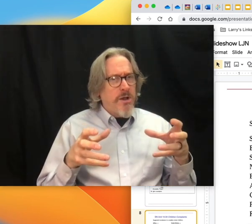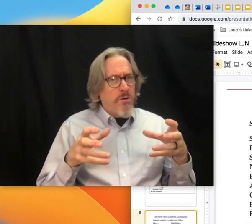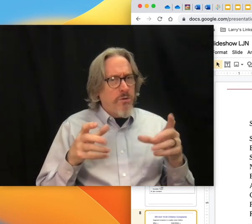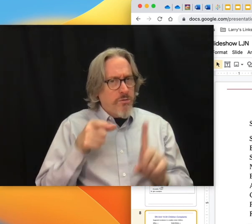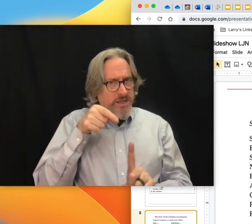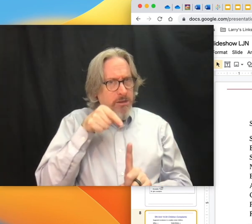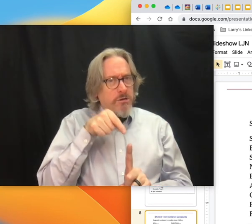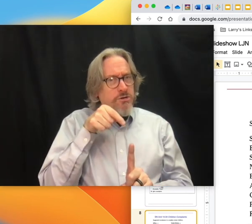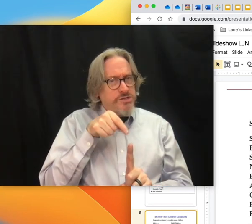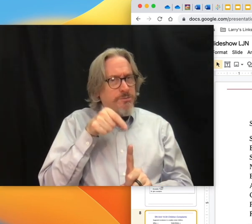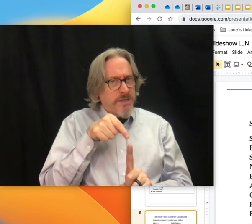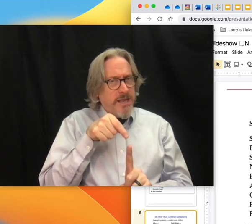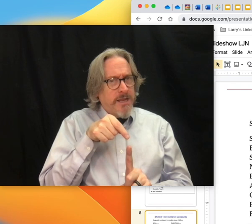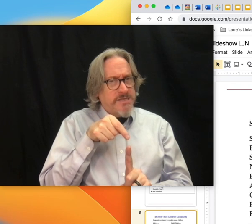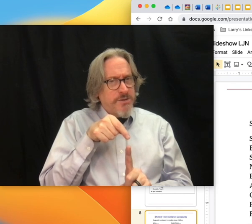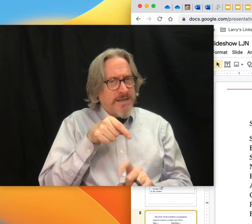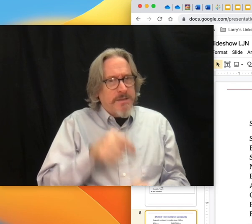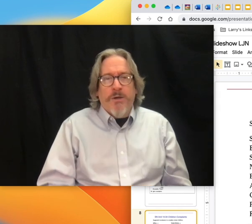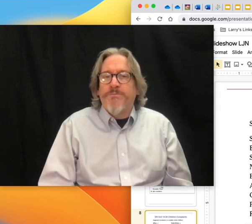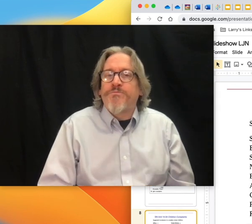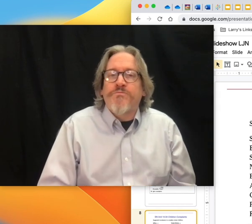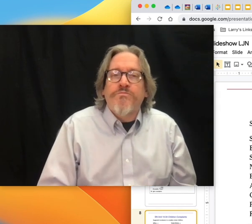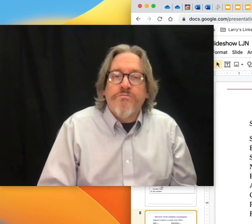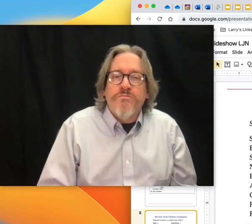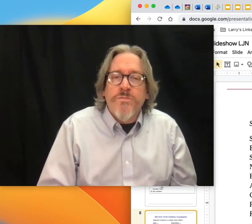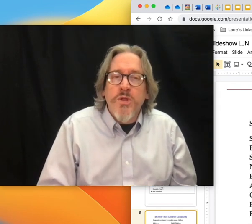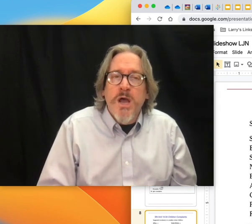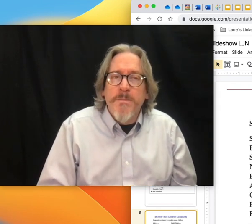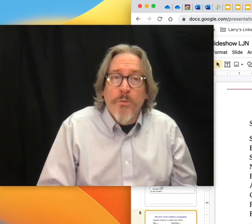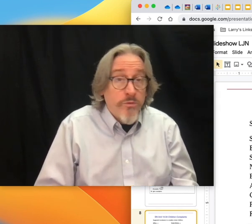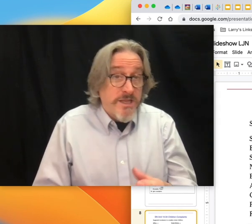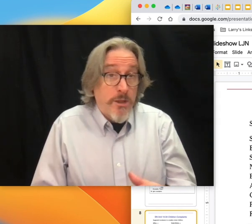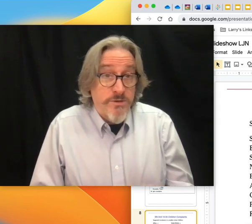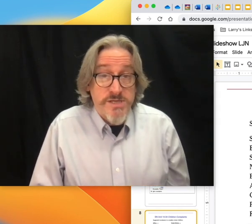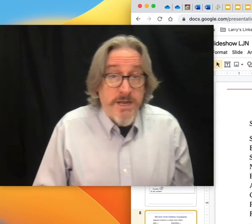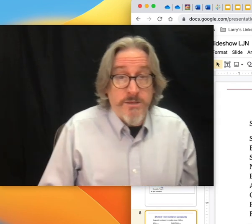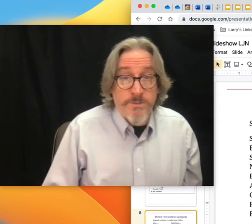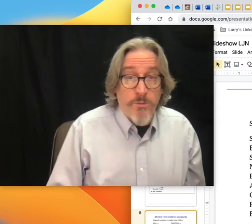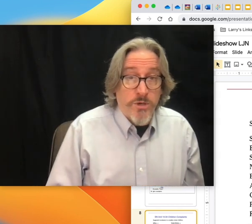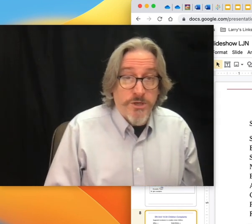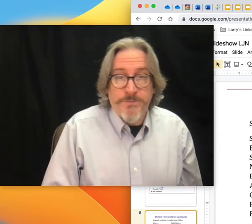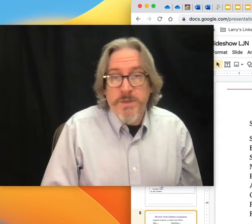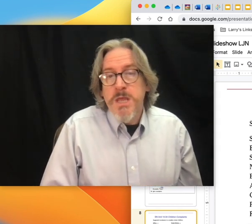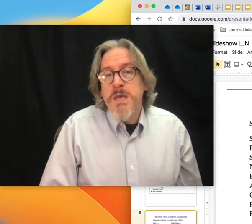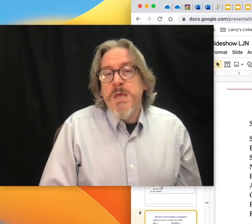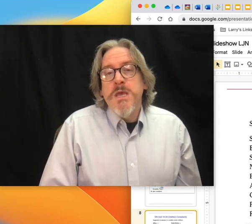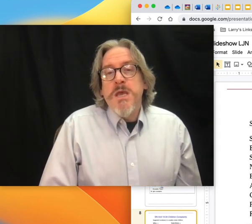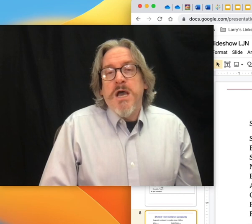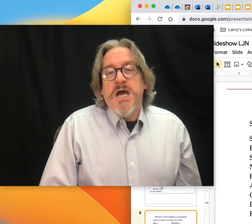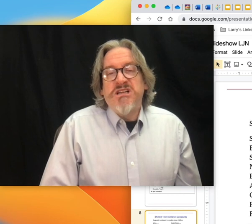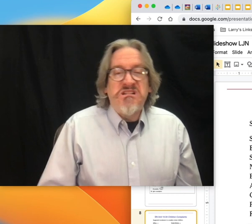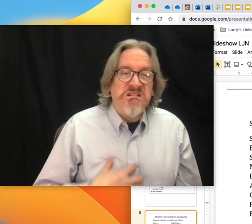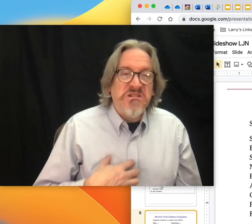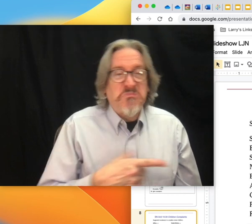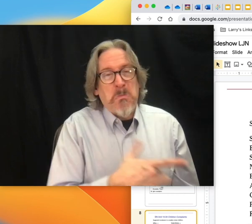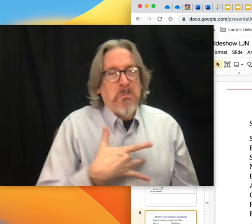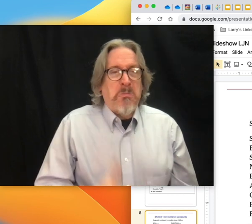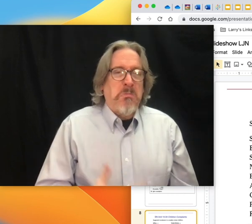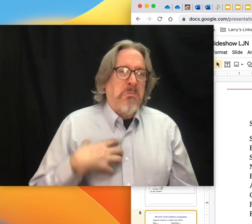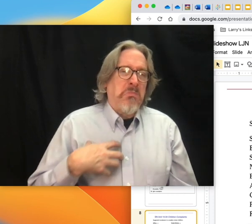to think about the characters you're playing as you act them out will really help your signing be more clear.